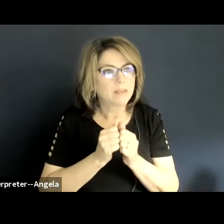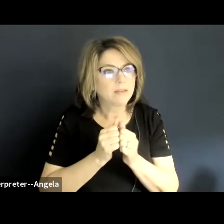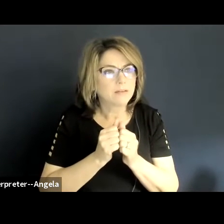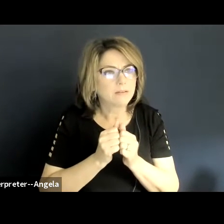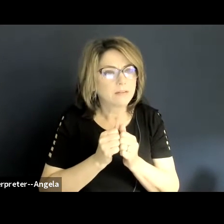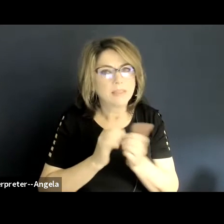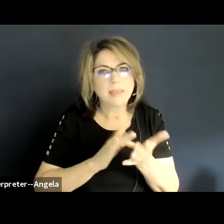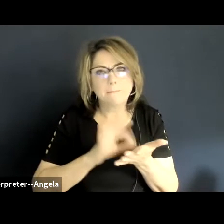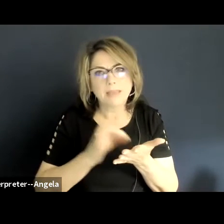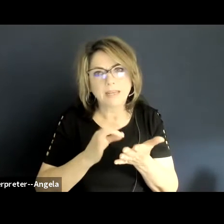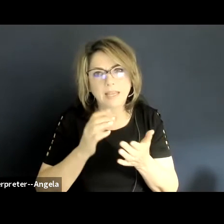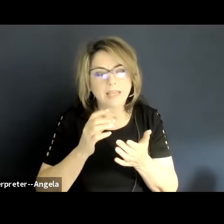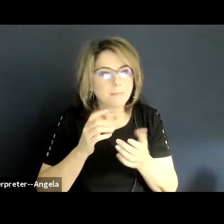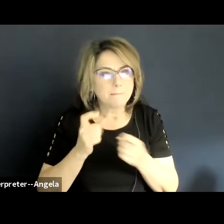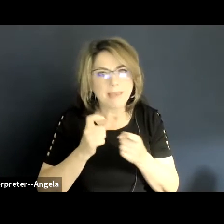care approach.